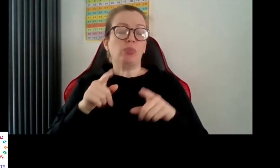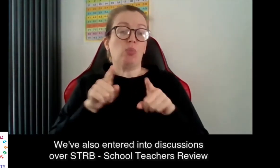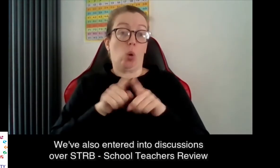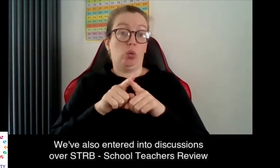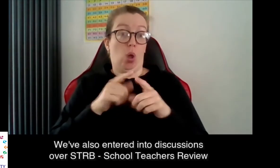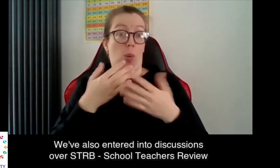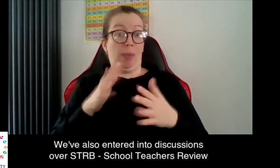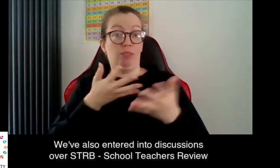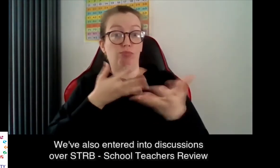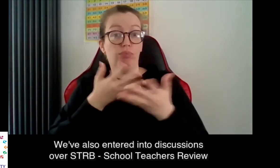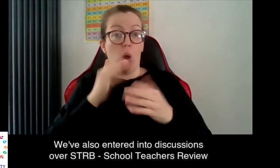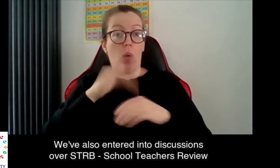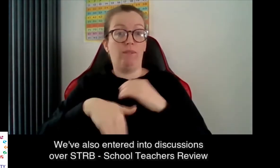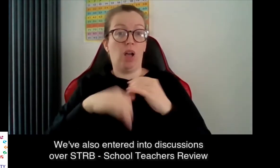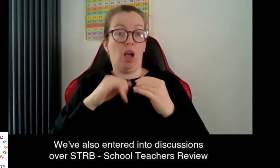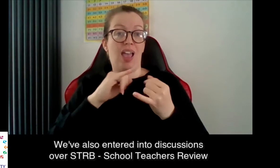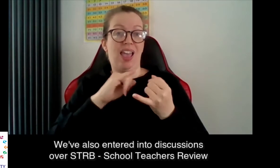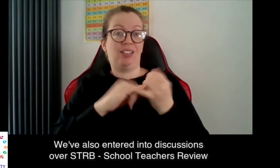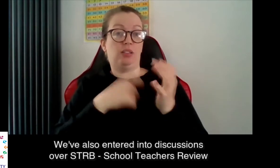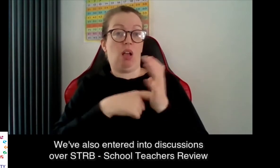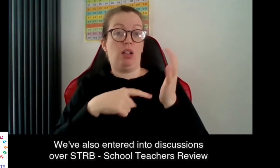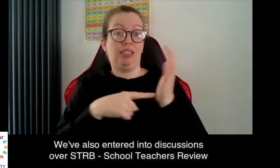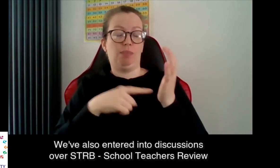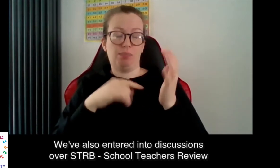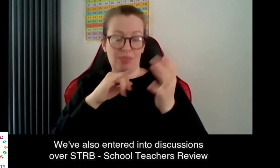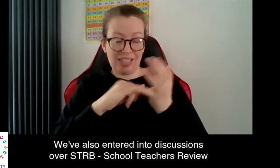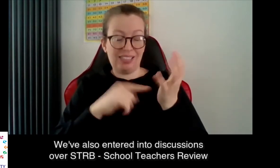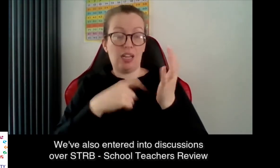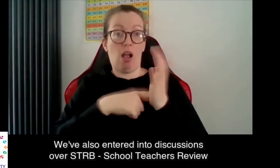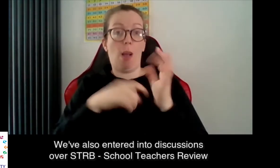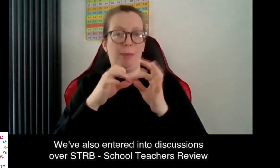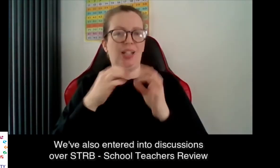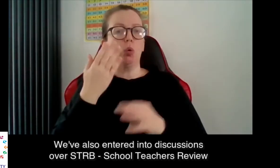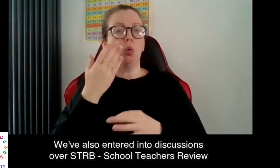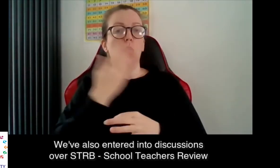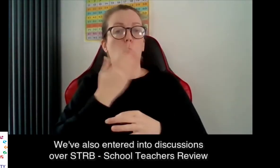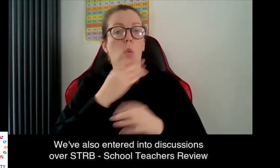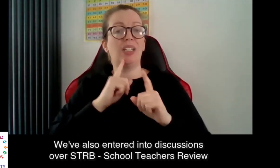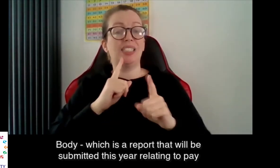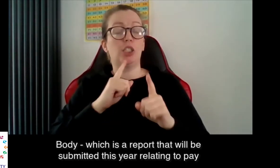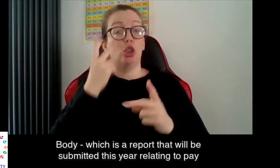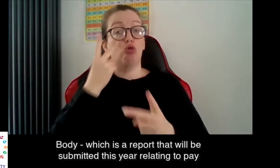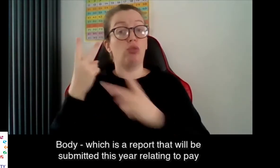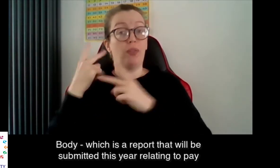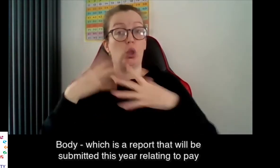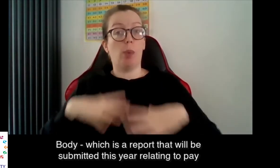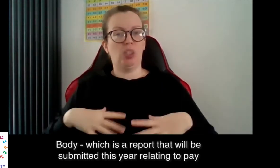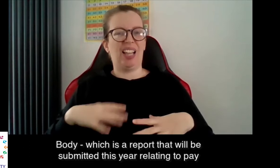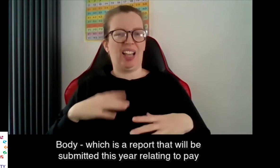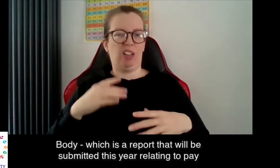We've also entered into discussions over STRB, School Teachers Review Body, which is a